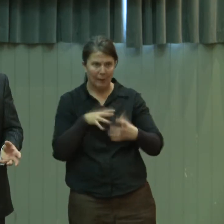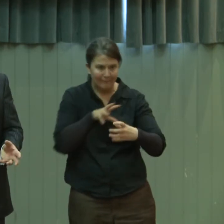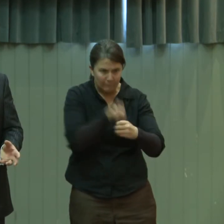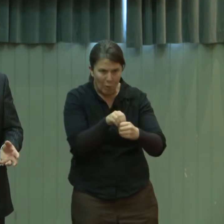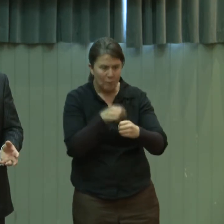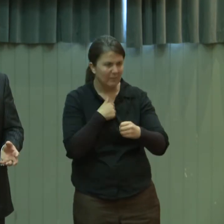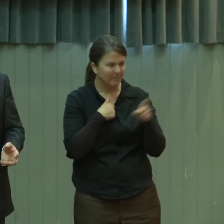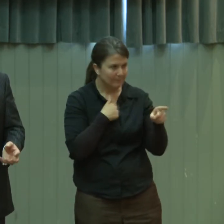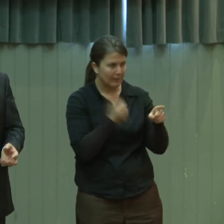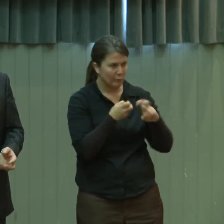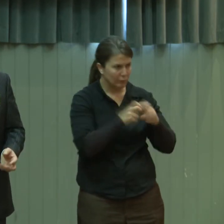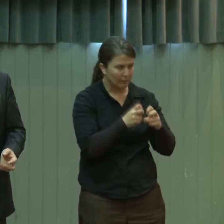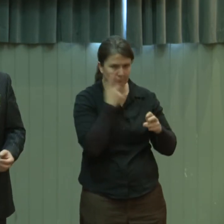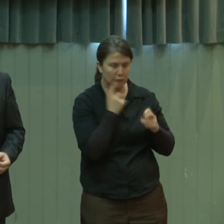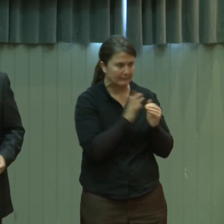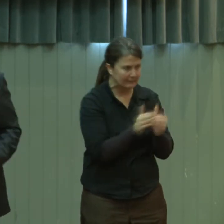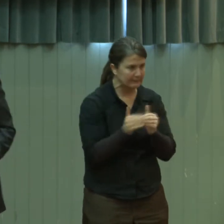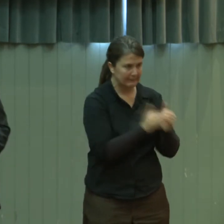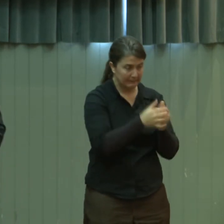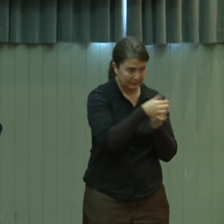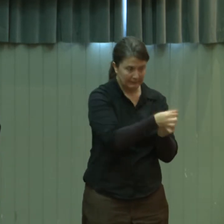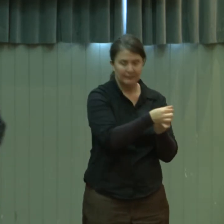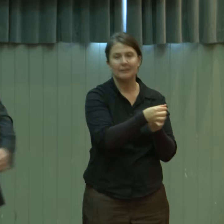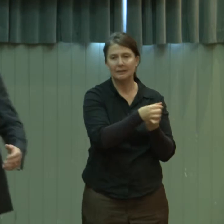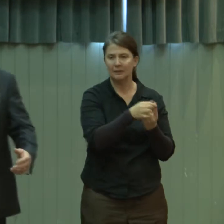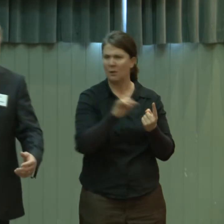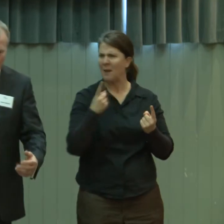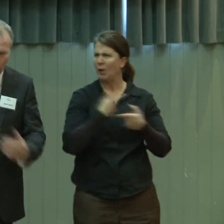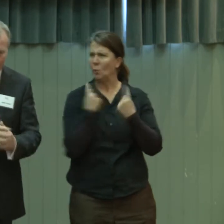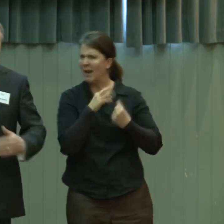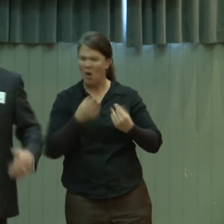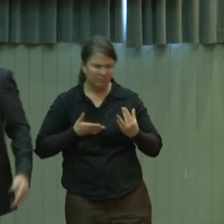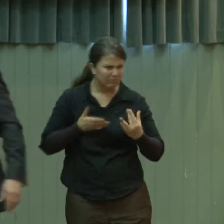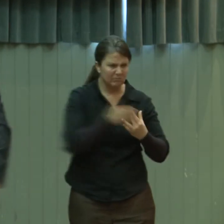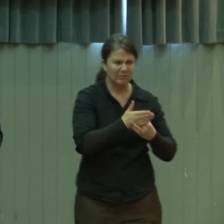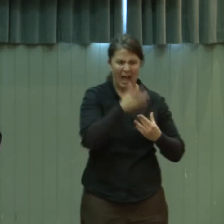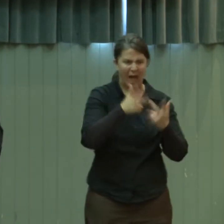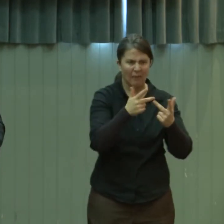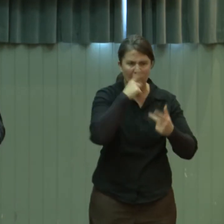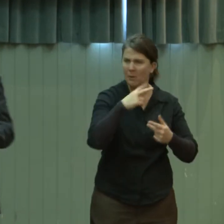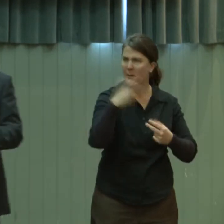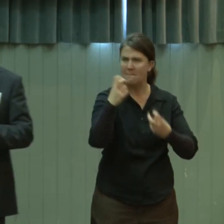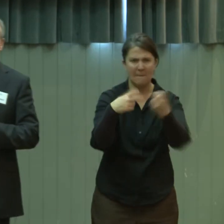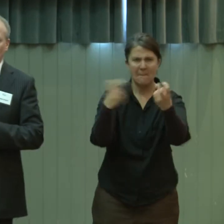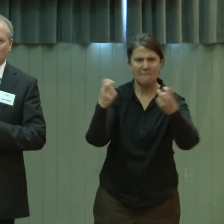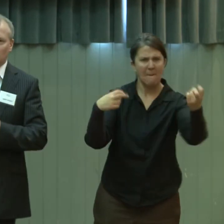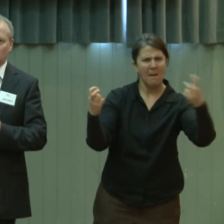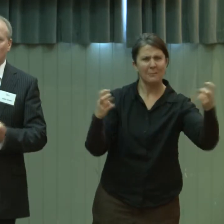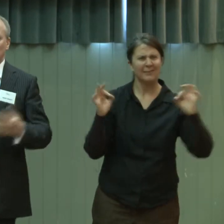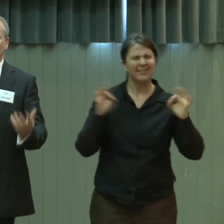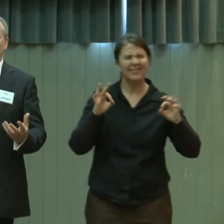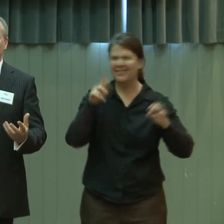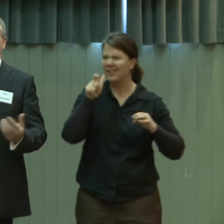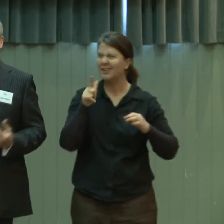particular difficulty out, but it's not just we come on board, everyone else pulls away. I don't know what it's like in this country, but